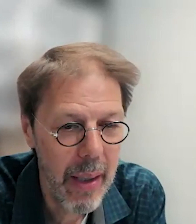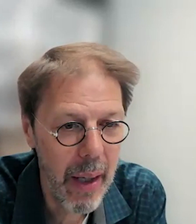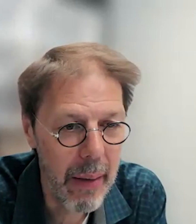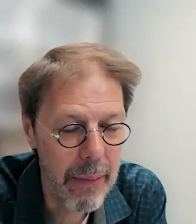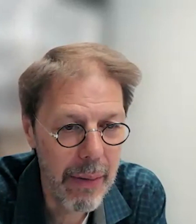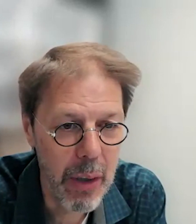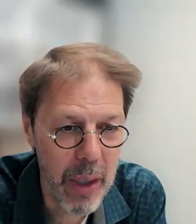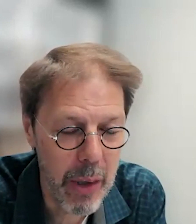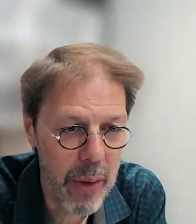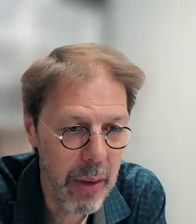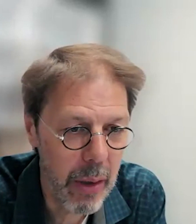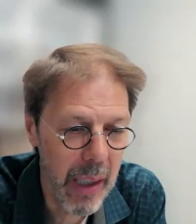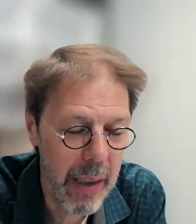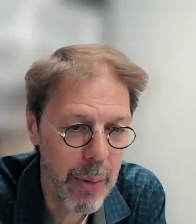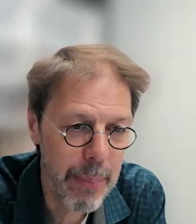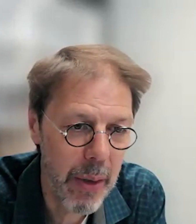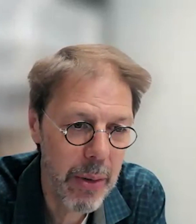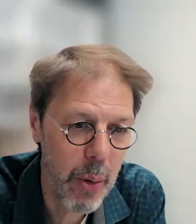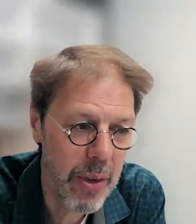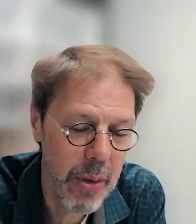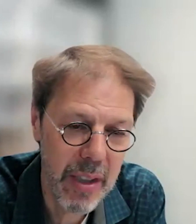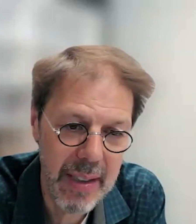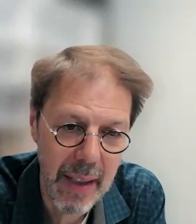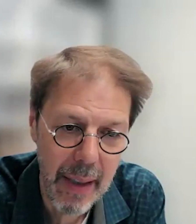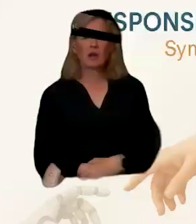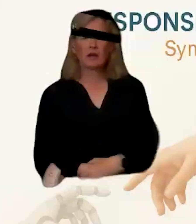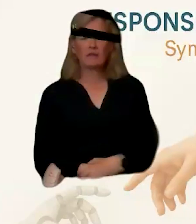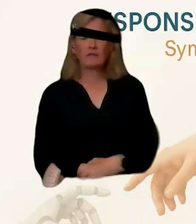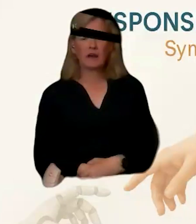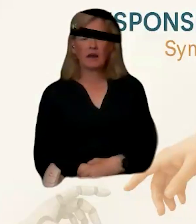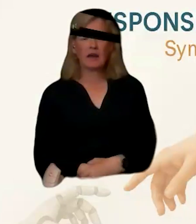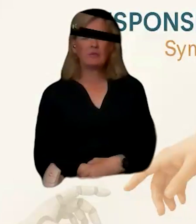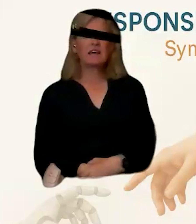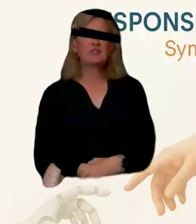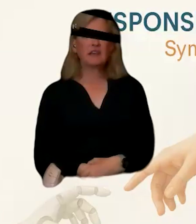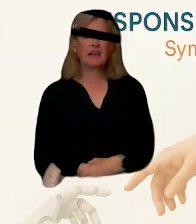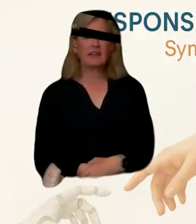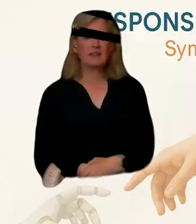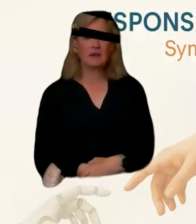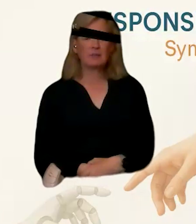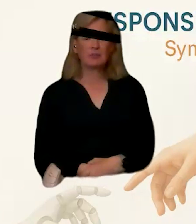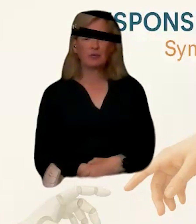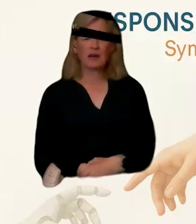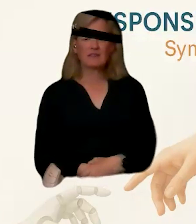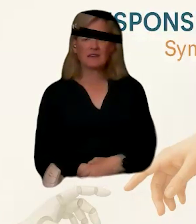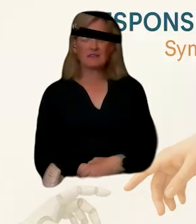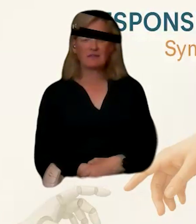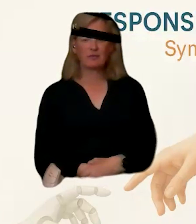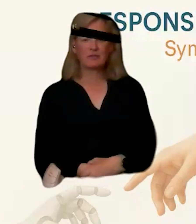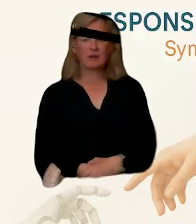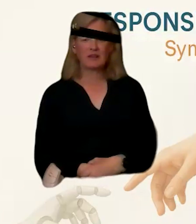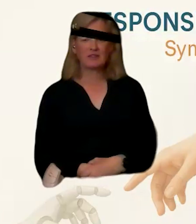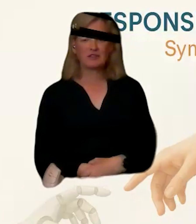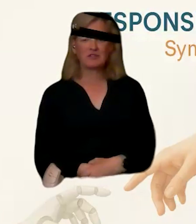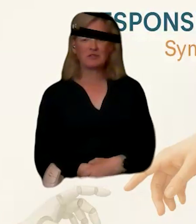know, Vivienne, whether you want to quickly respond to Susan's Sure. comment here, and I was then Heather, actually then, in yeah, the process